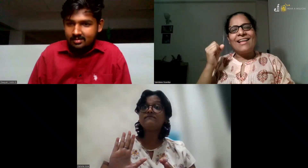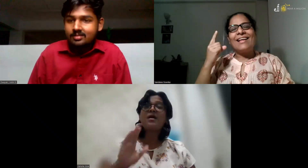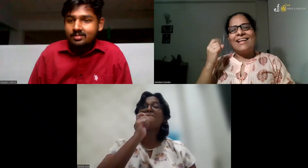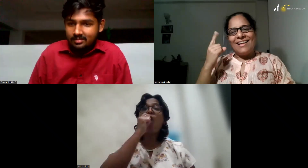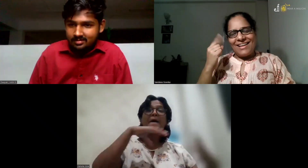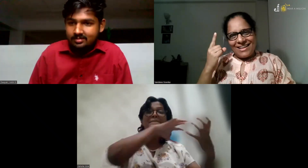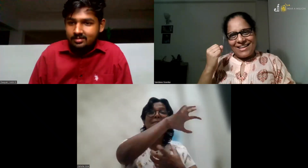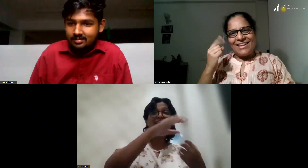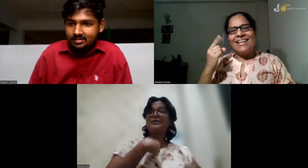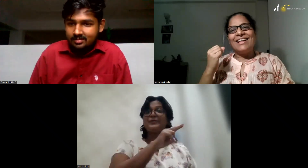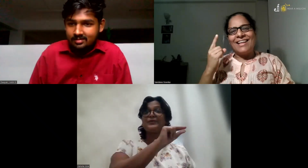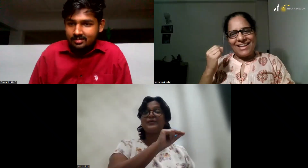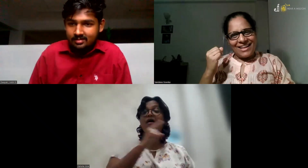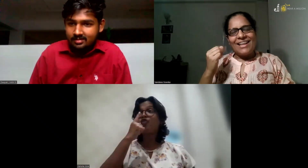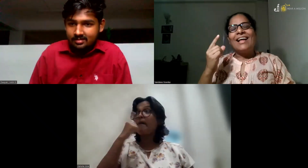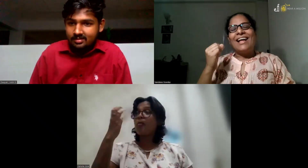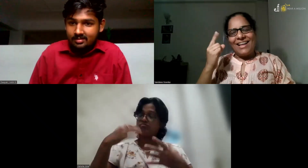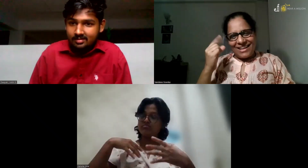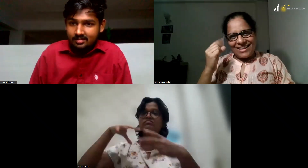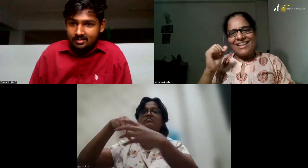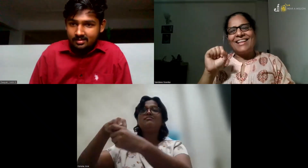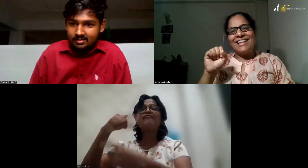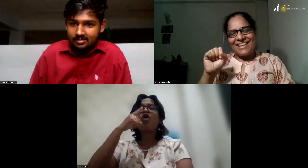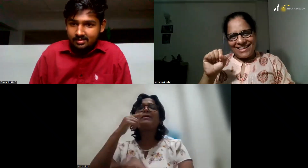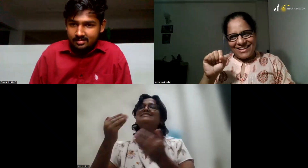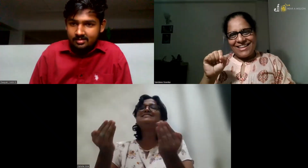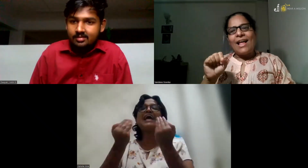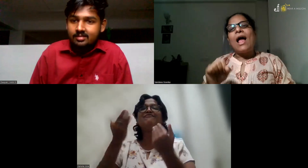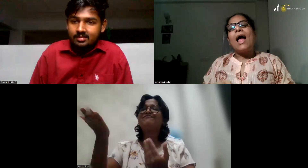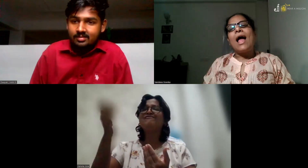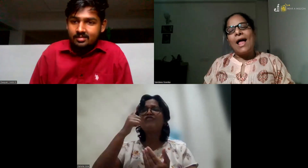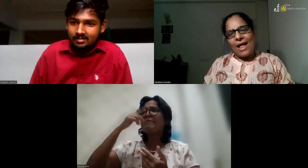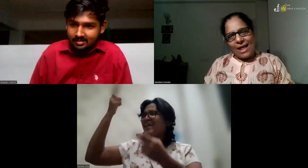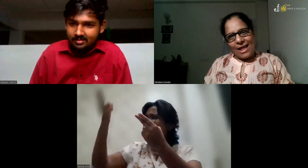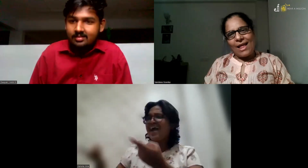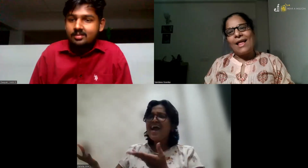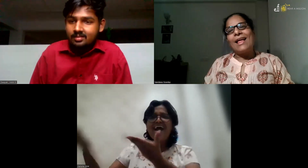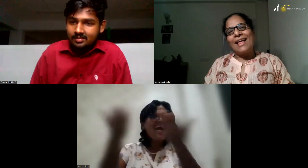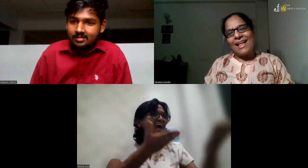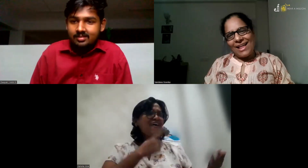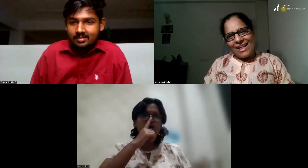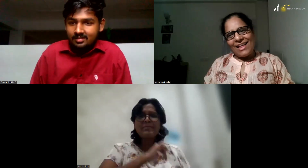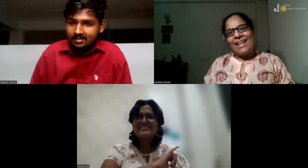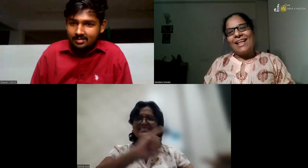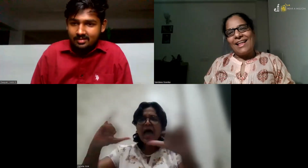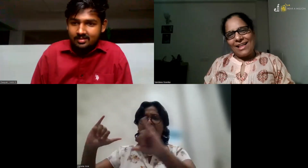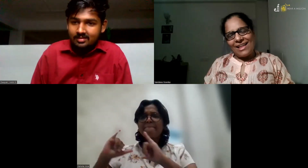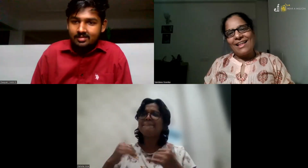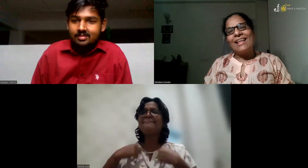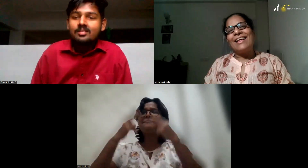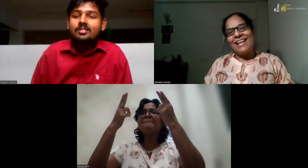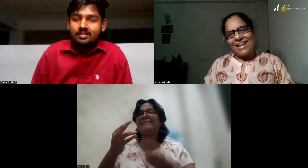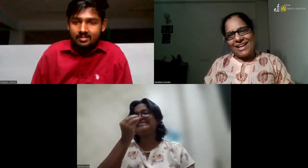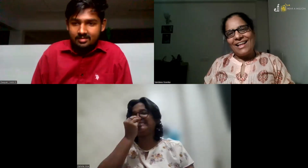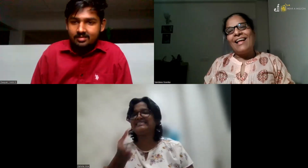they have the women group as well, not with along with the men. So that would be a safe dormitory. There are